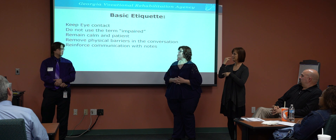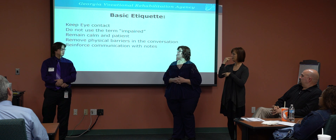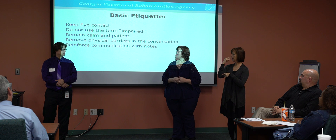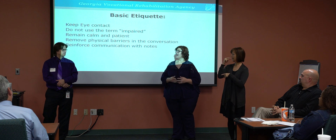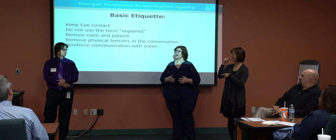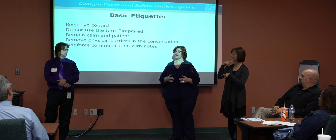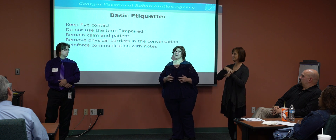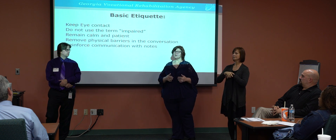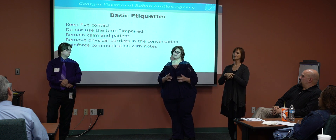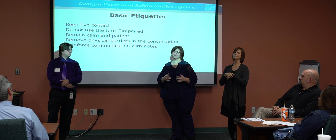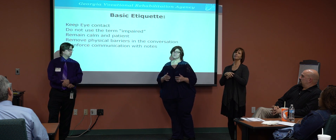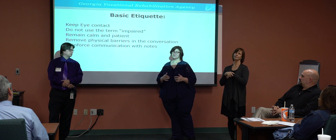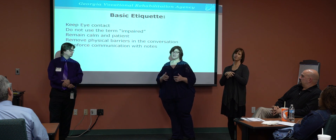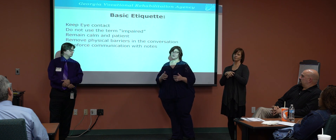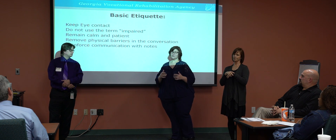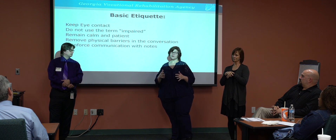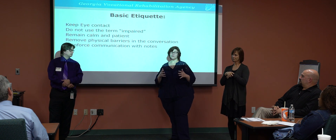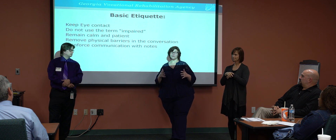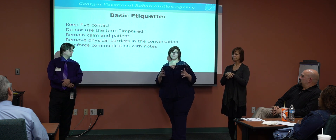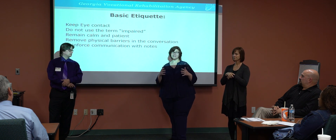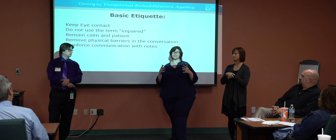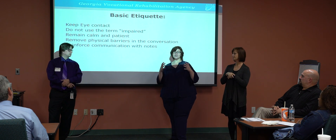reading.